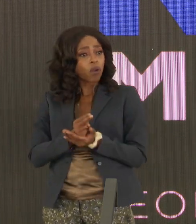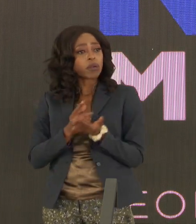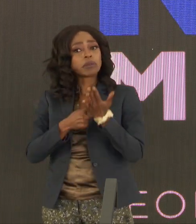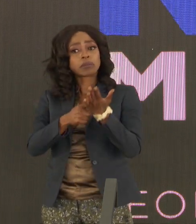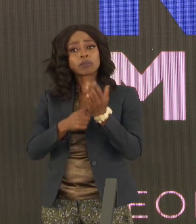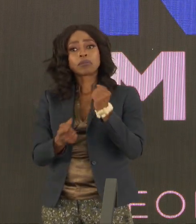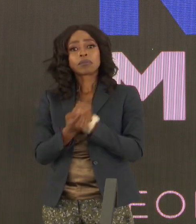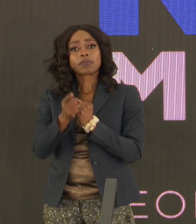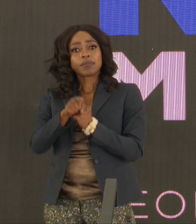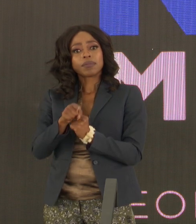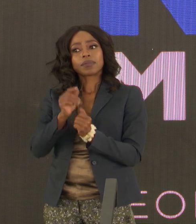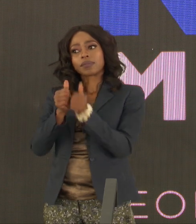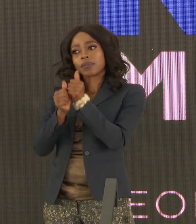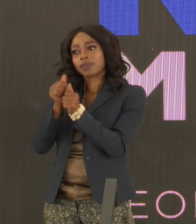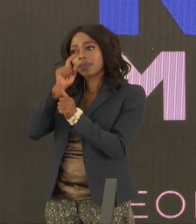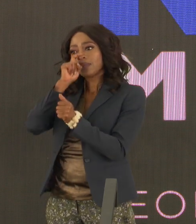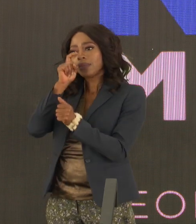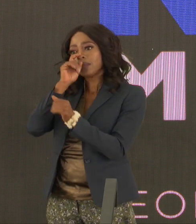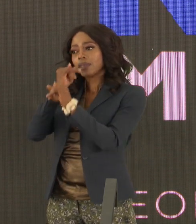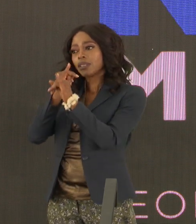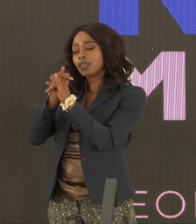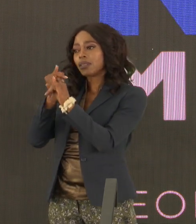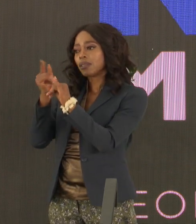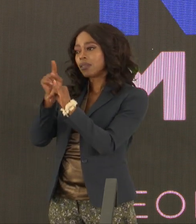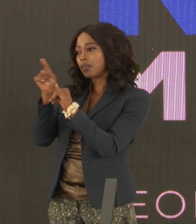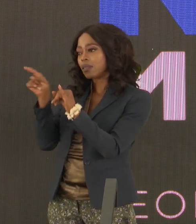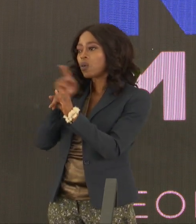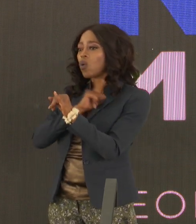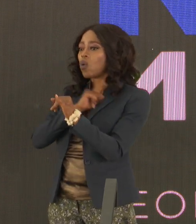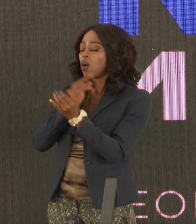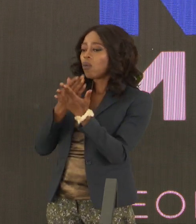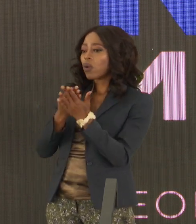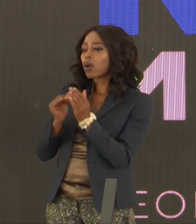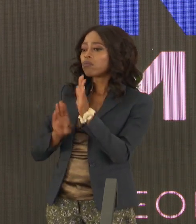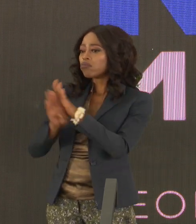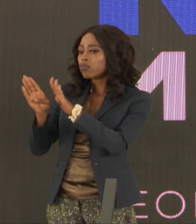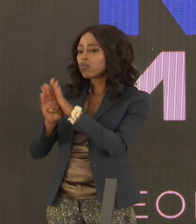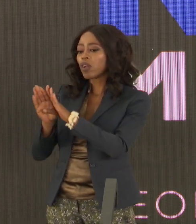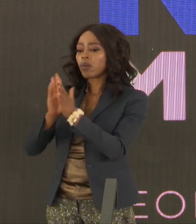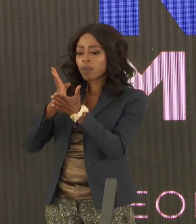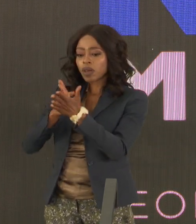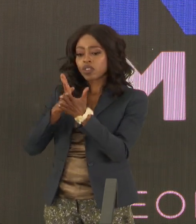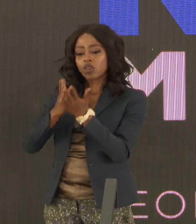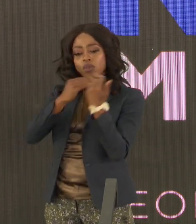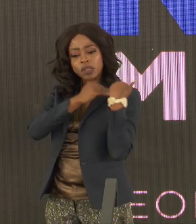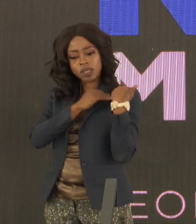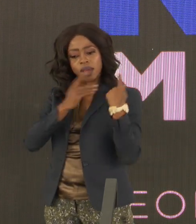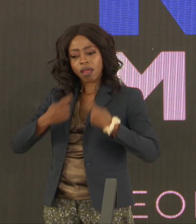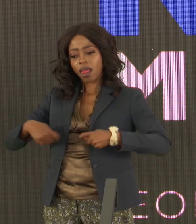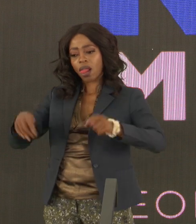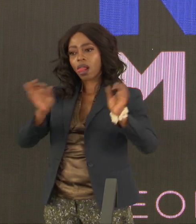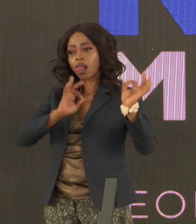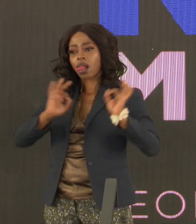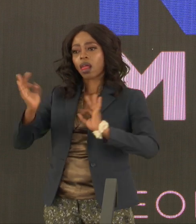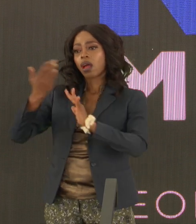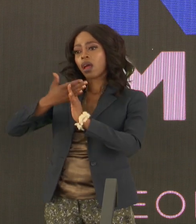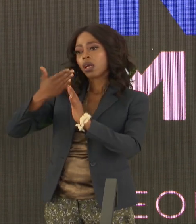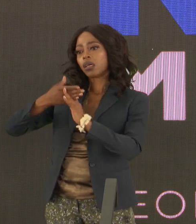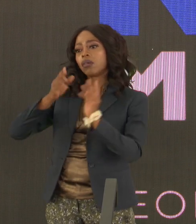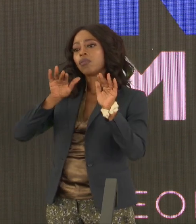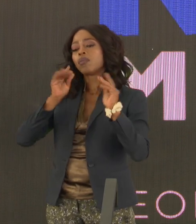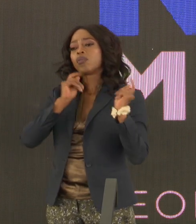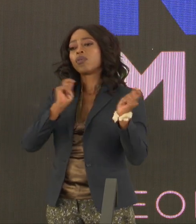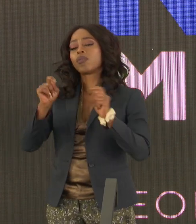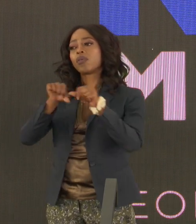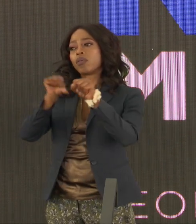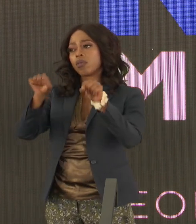conversations with our brothers and sisters in the taxi industry so that we can move towards a safe, affordable, and accessible public transport system.